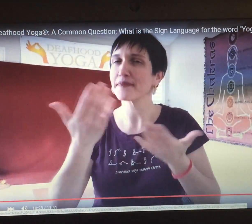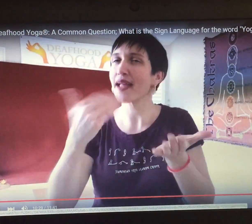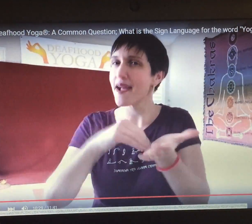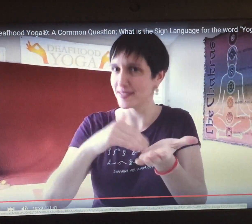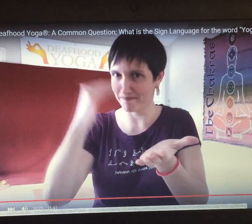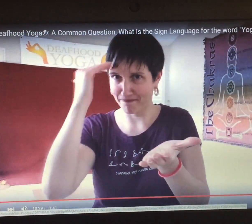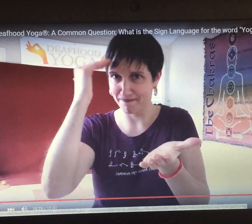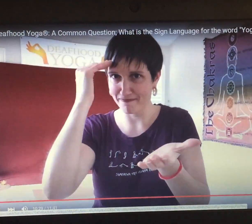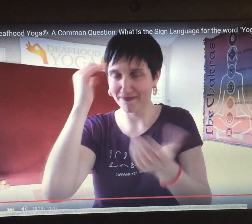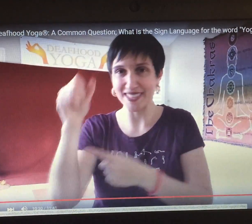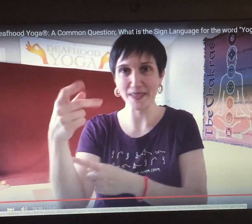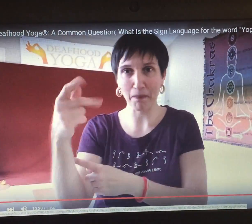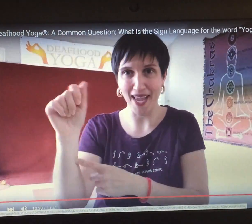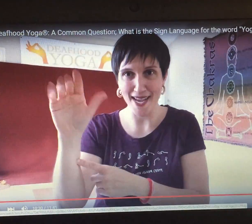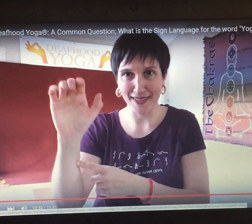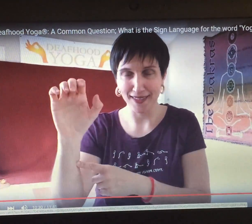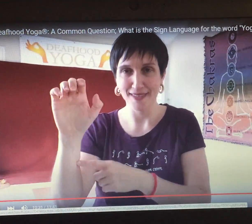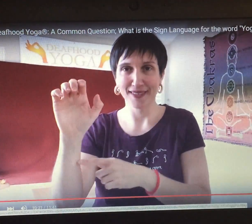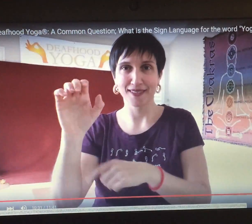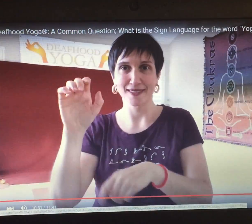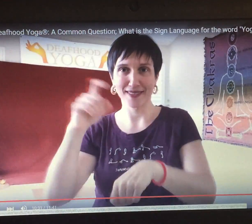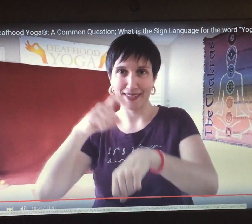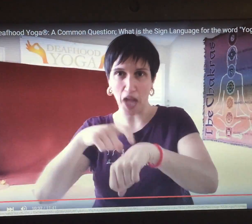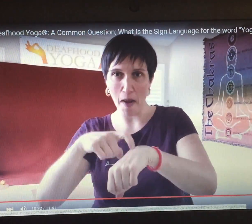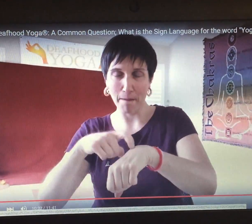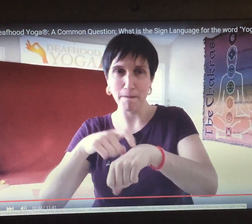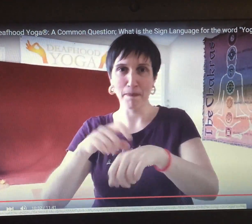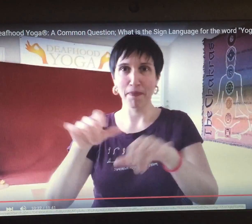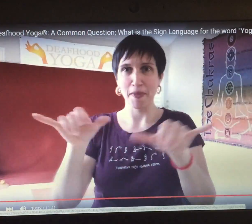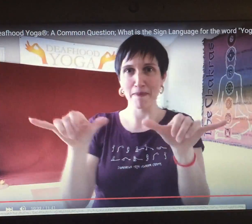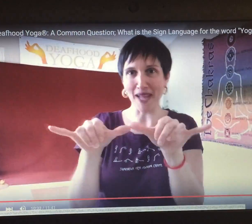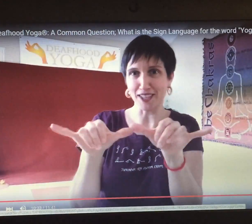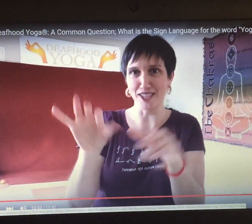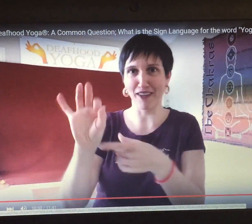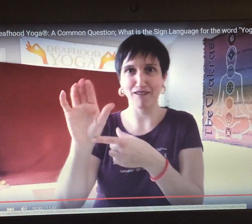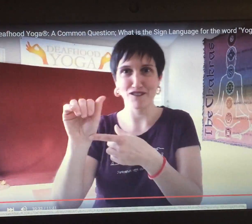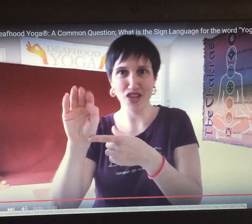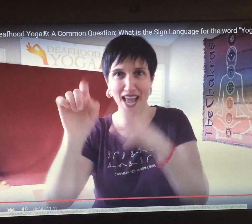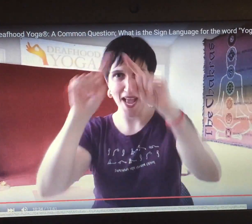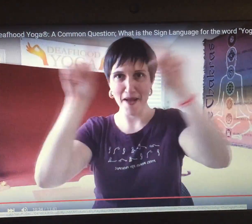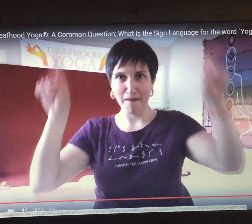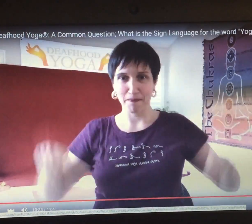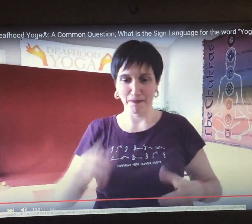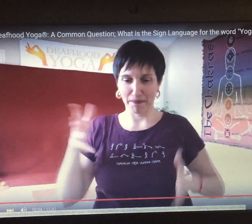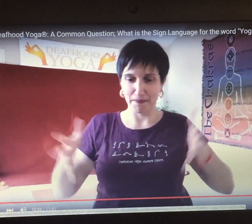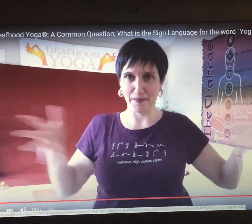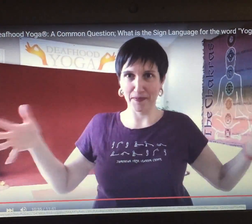And as time goes on, again, the space, the time, the measurement, the frame,